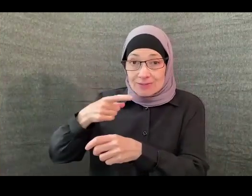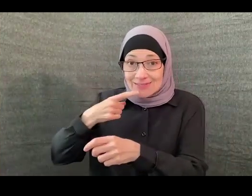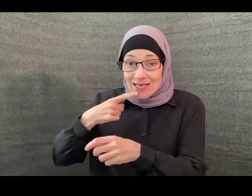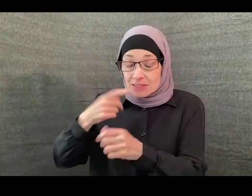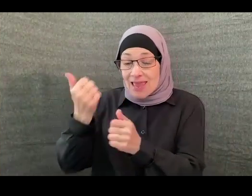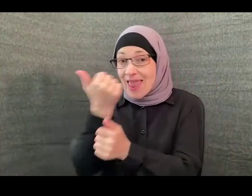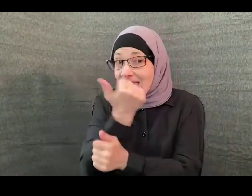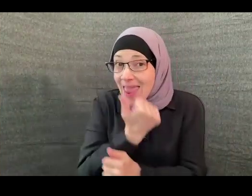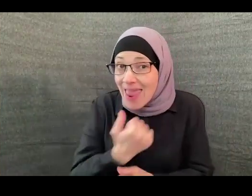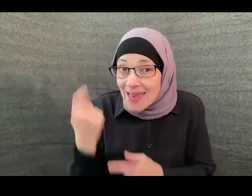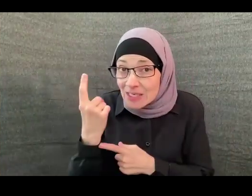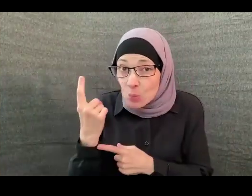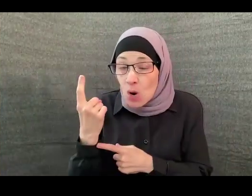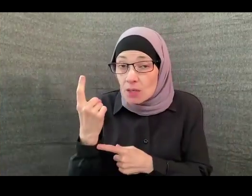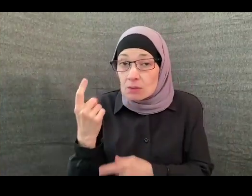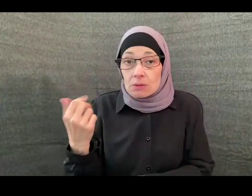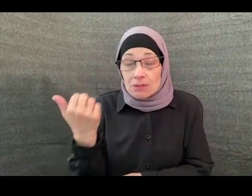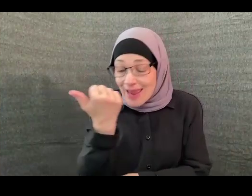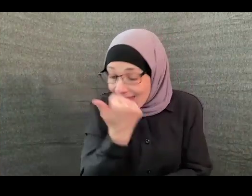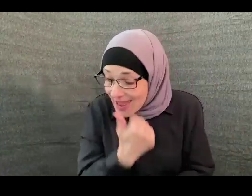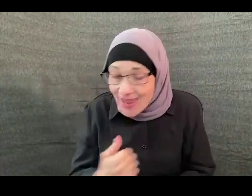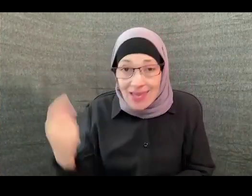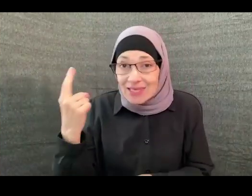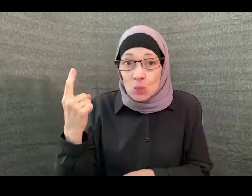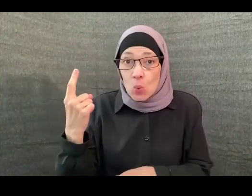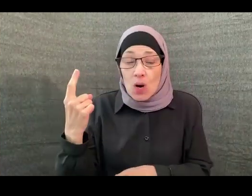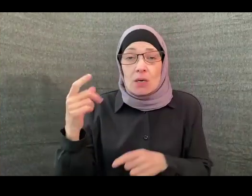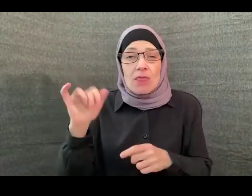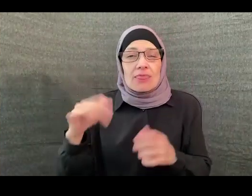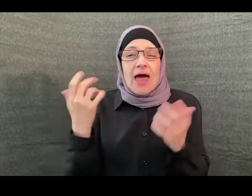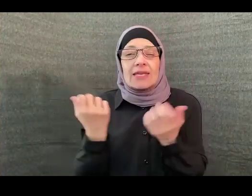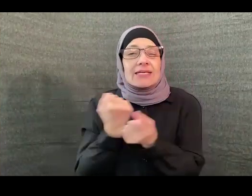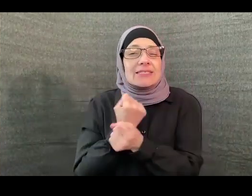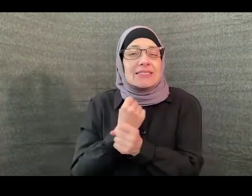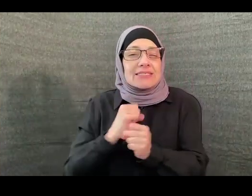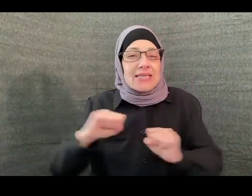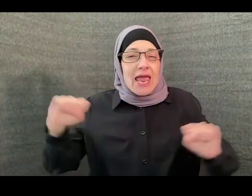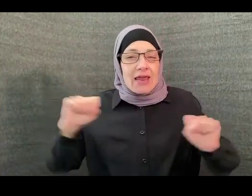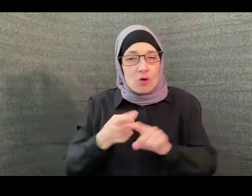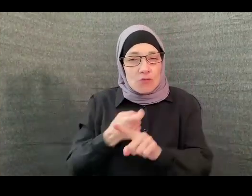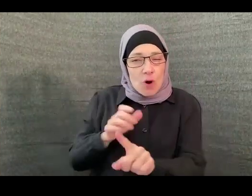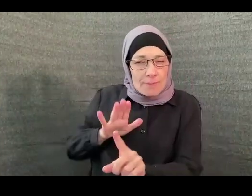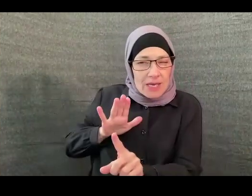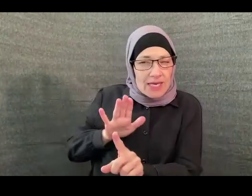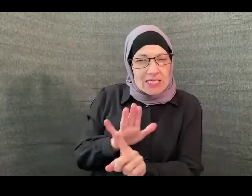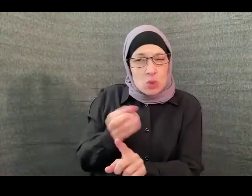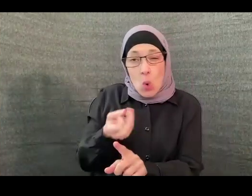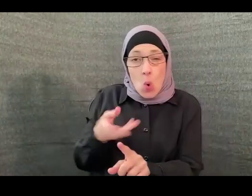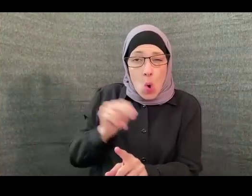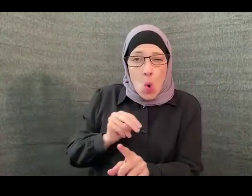and anyone who is saved from his own covetousness,